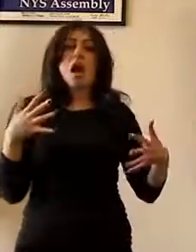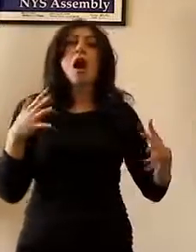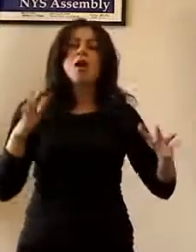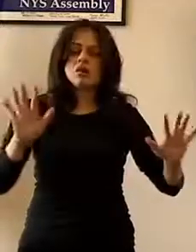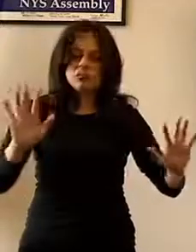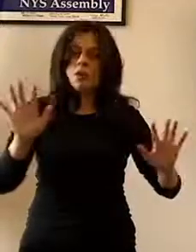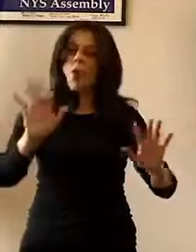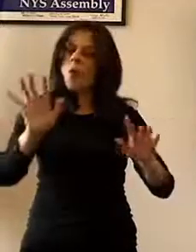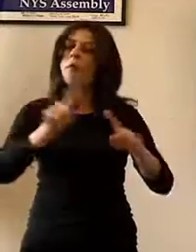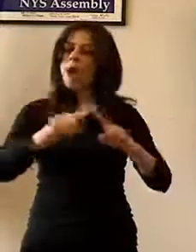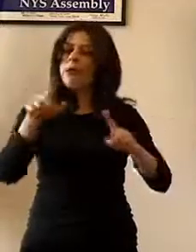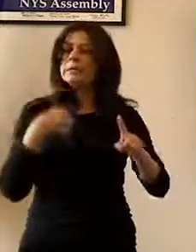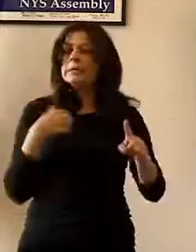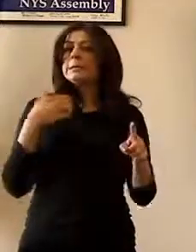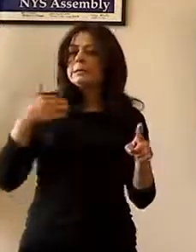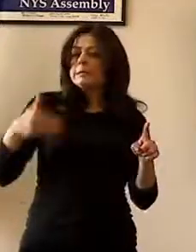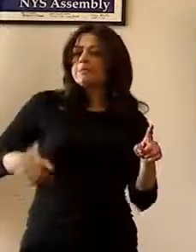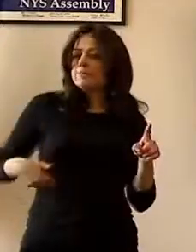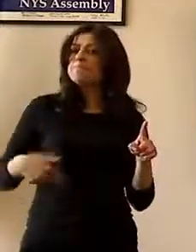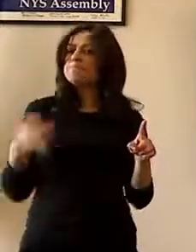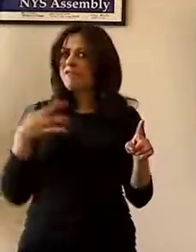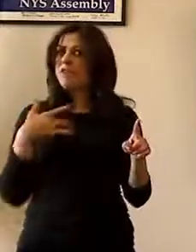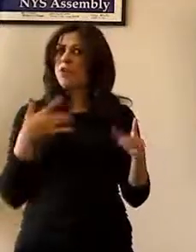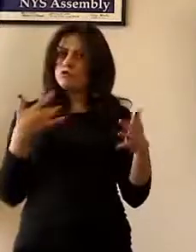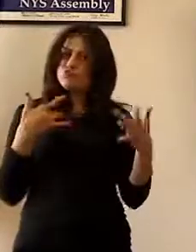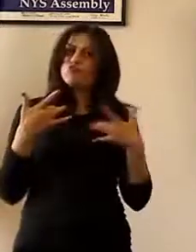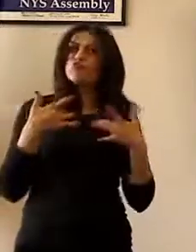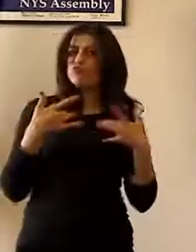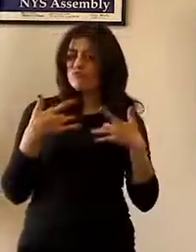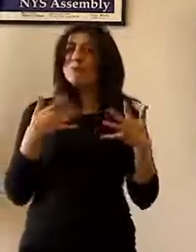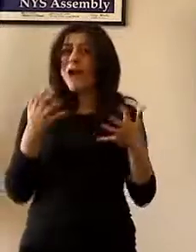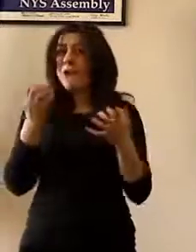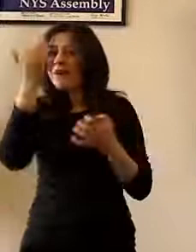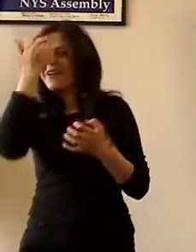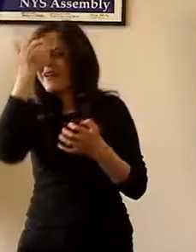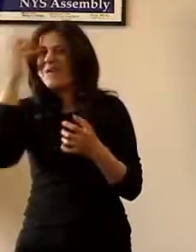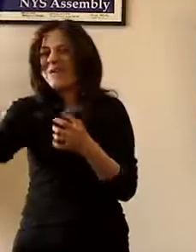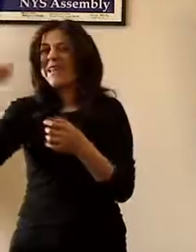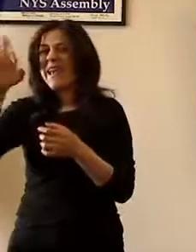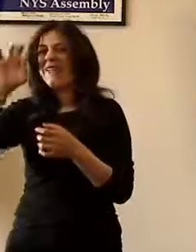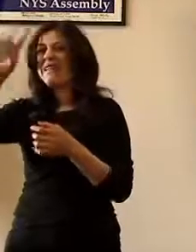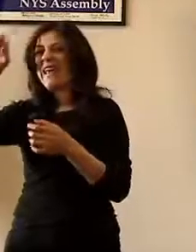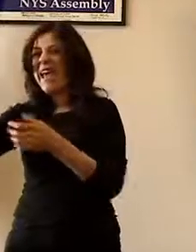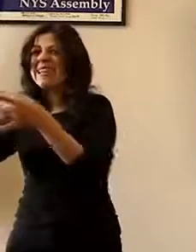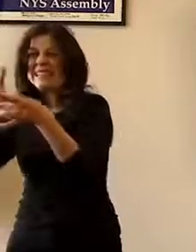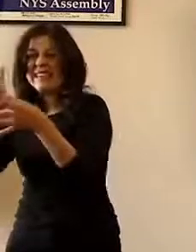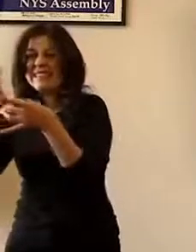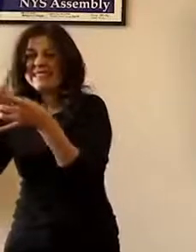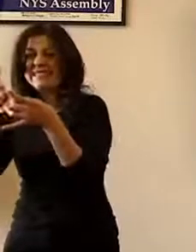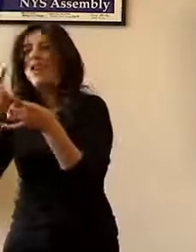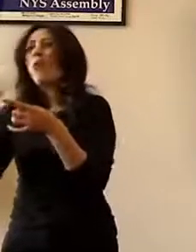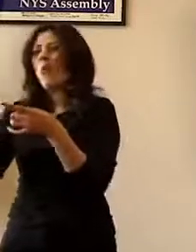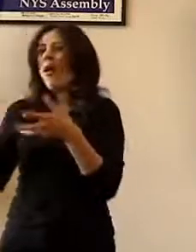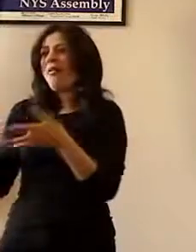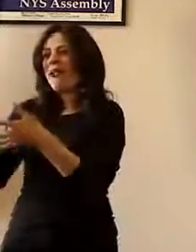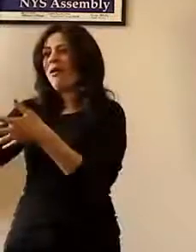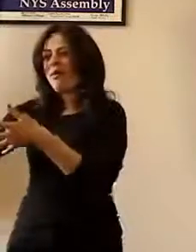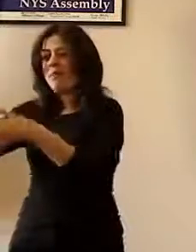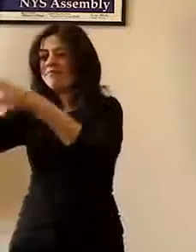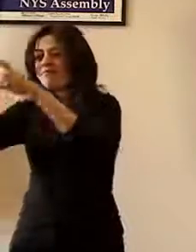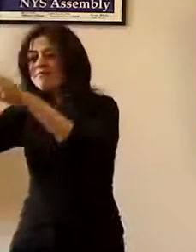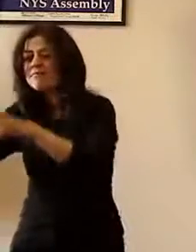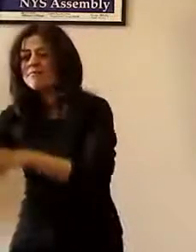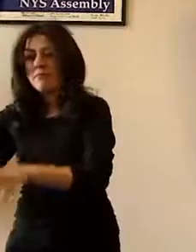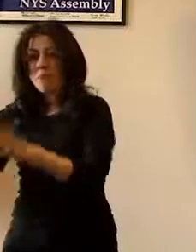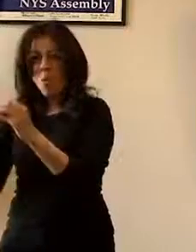heightened alarm. But in fairness, we too want to hear what the FDA has to say, and we'll allow them to go through that process. And hopefully, as